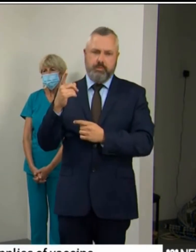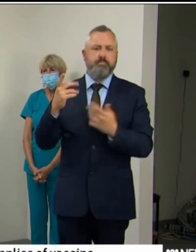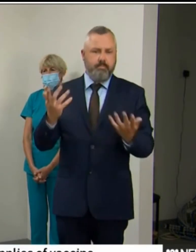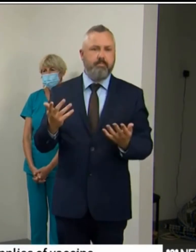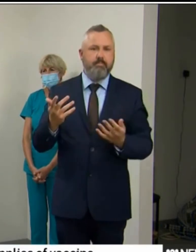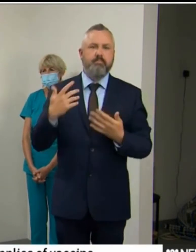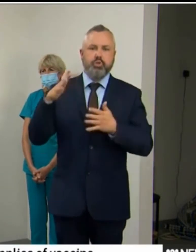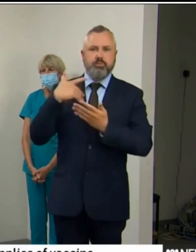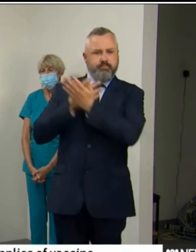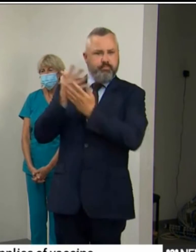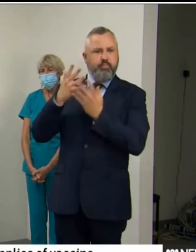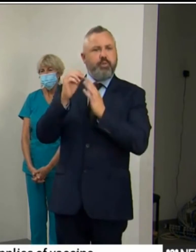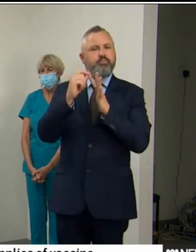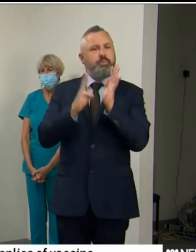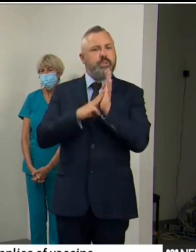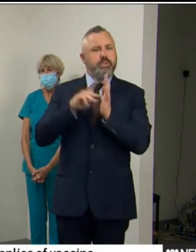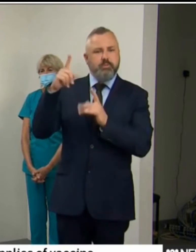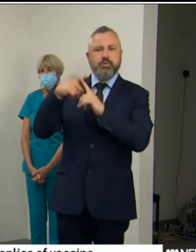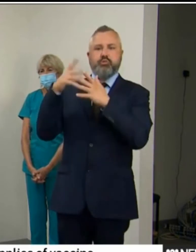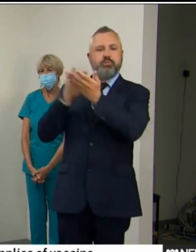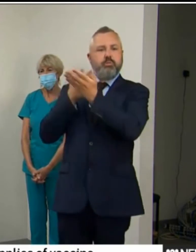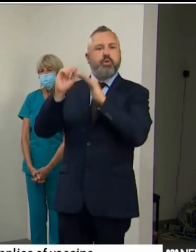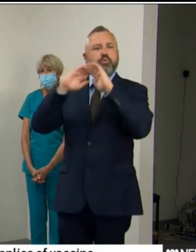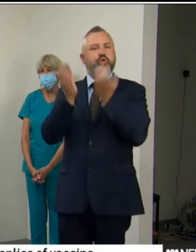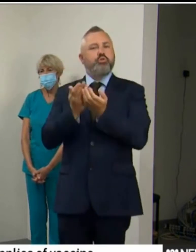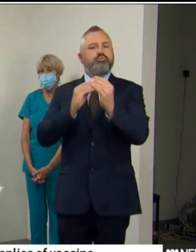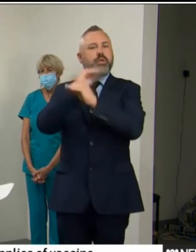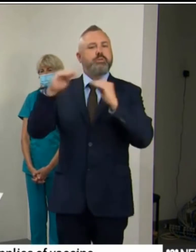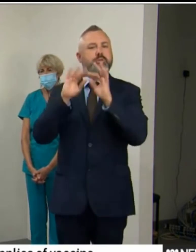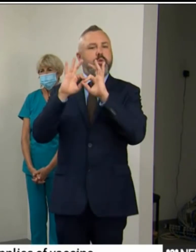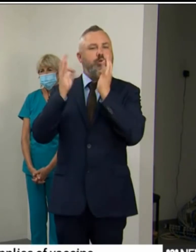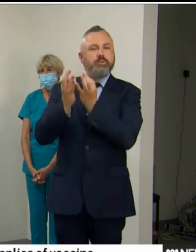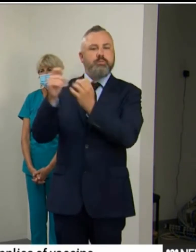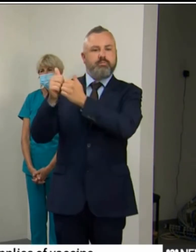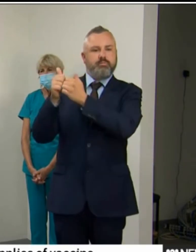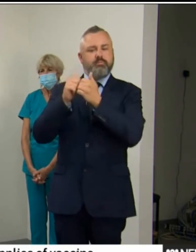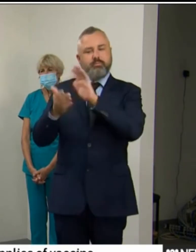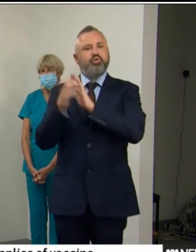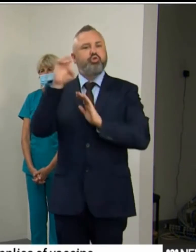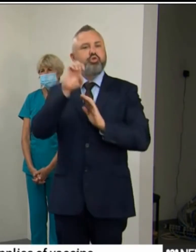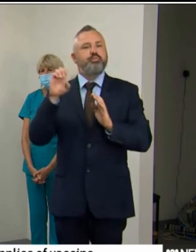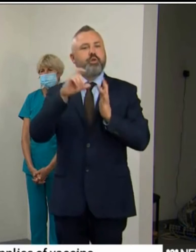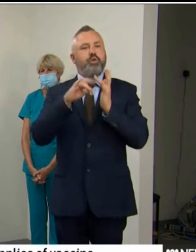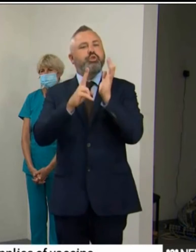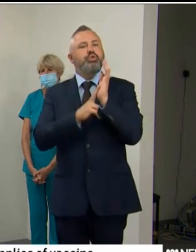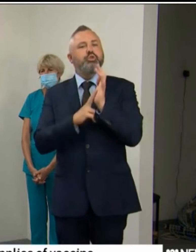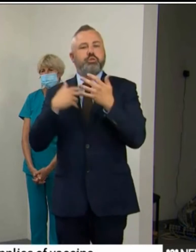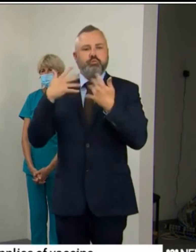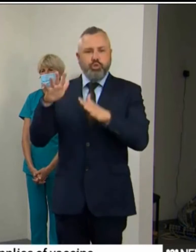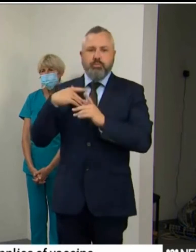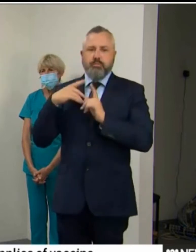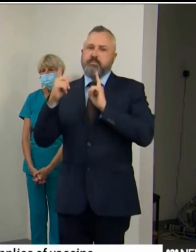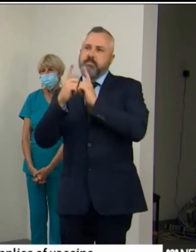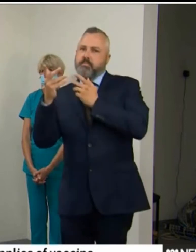and his counterpart within the European Commission. I've spoken with my counterpart within the European Commission. Our diplomats have